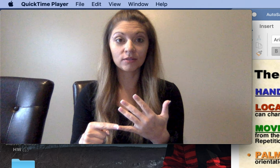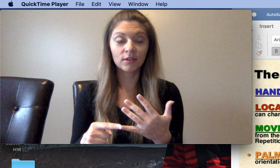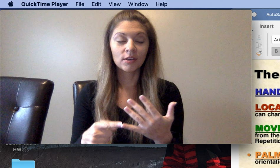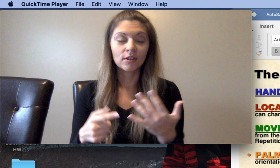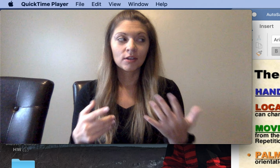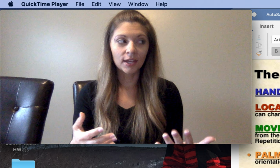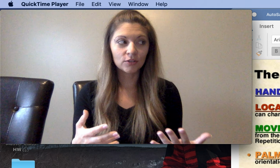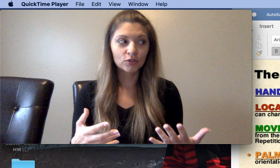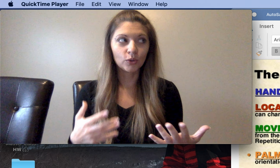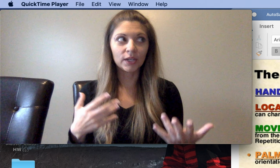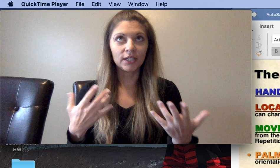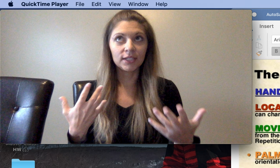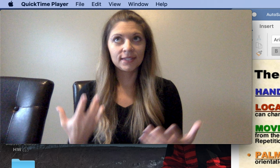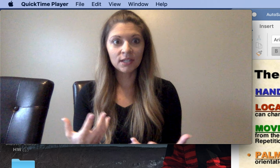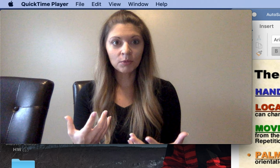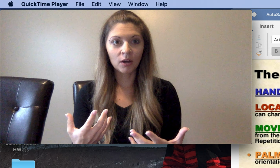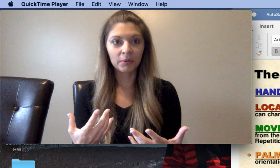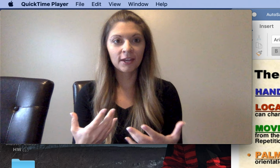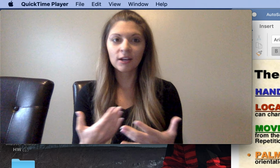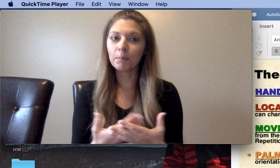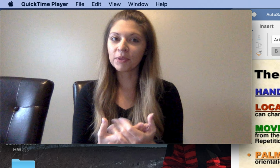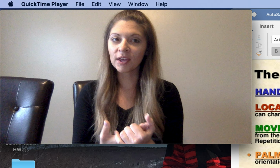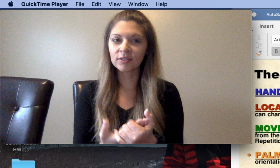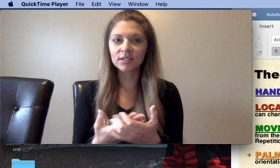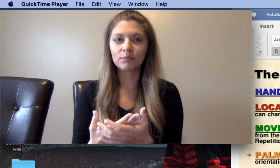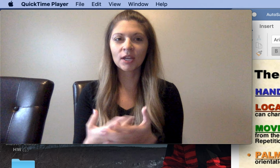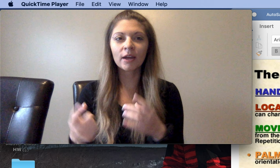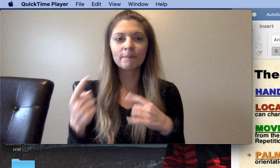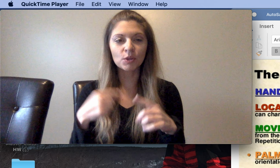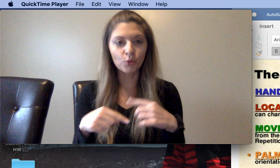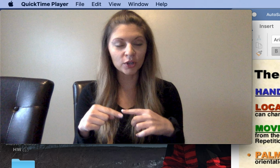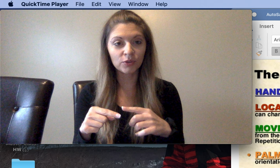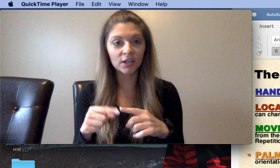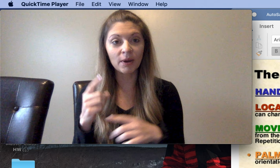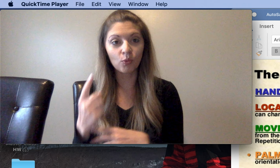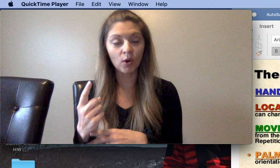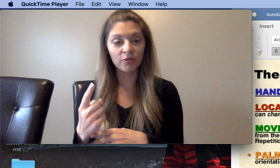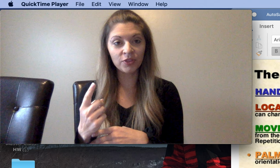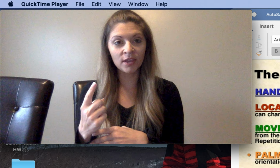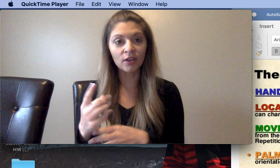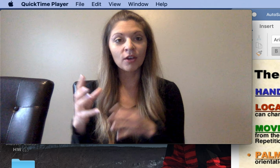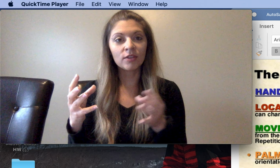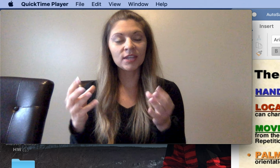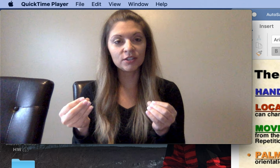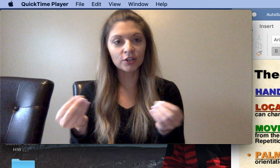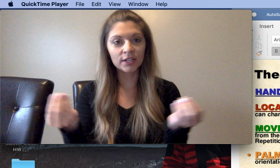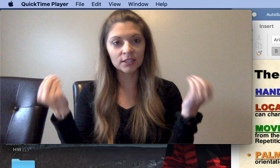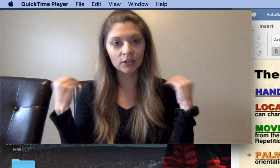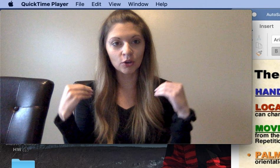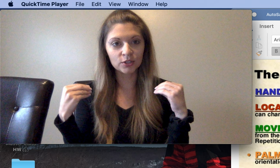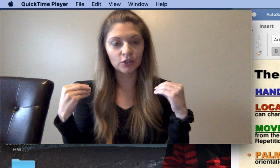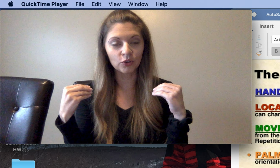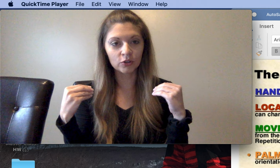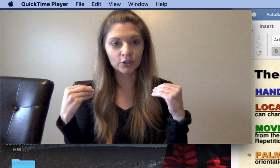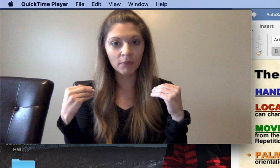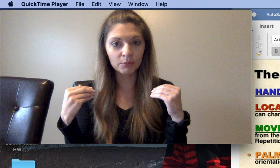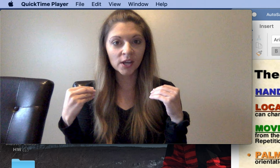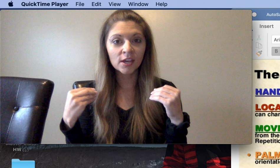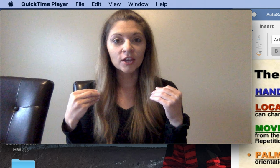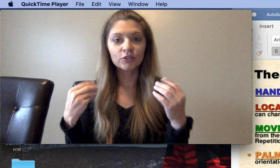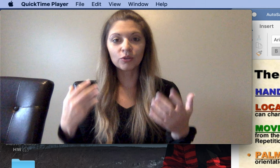parts. So it could seem complicated, but then at the same time, the more you think about one thing, the easier it is going to go into your